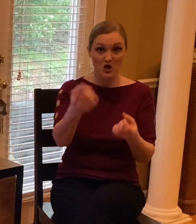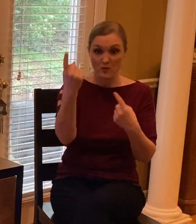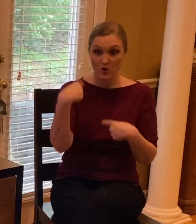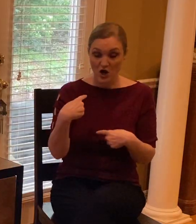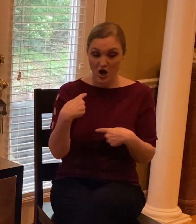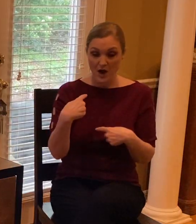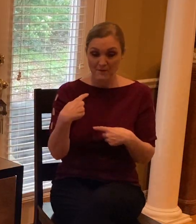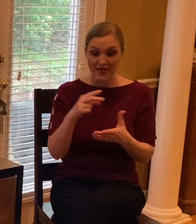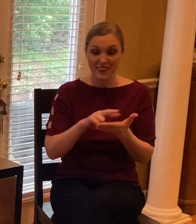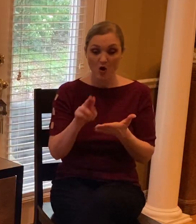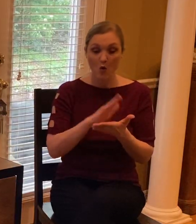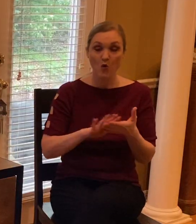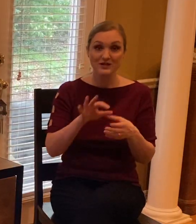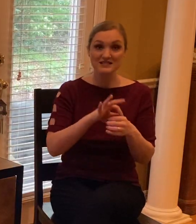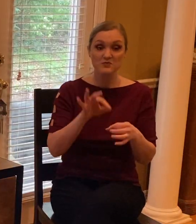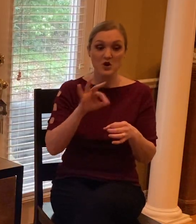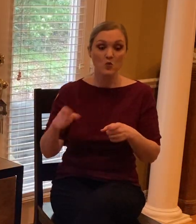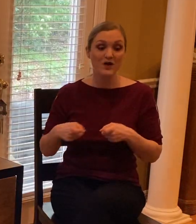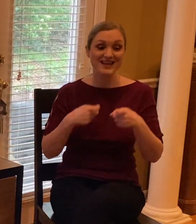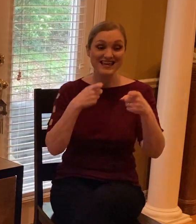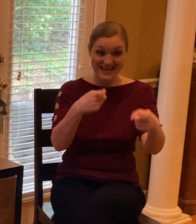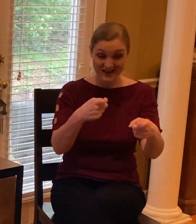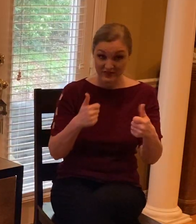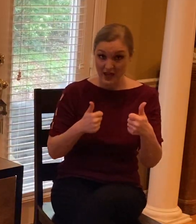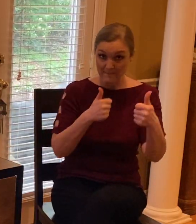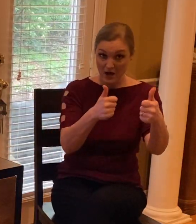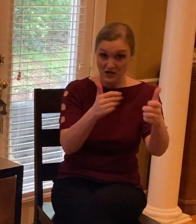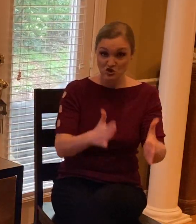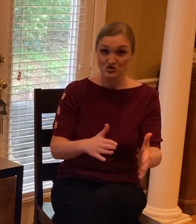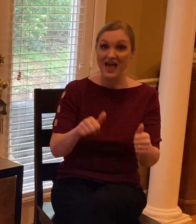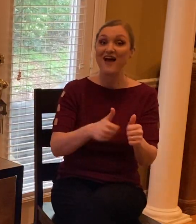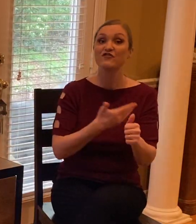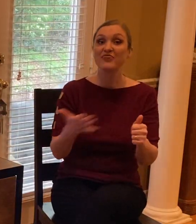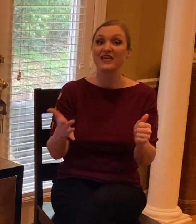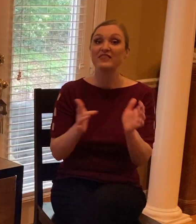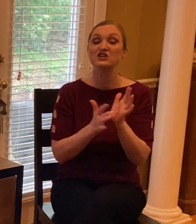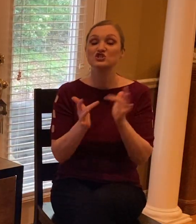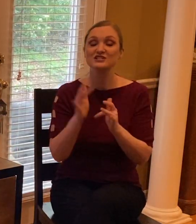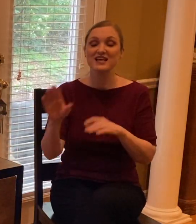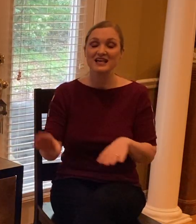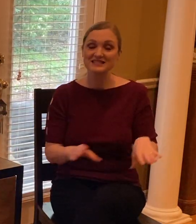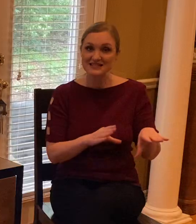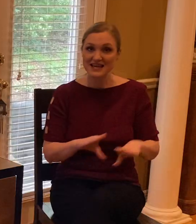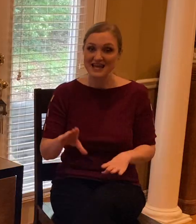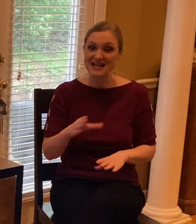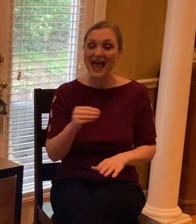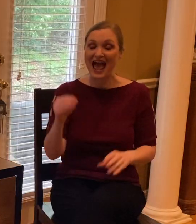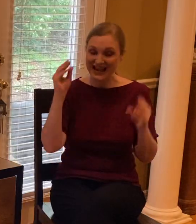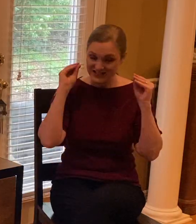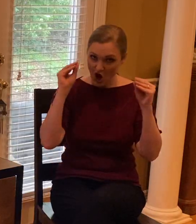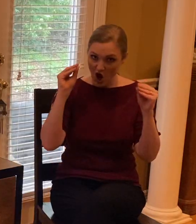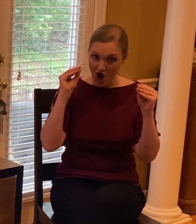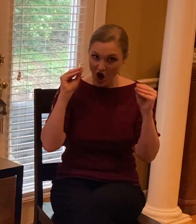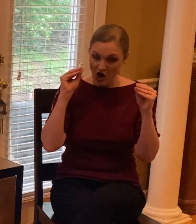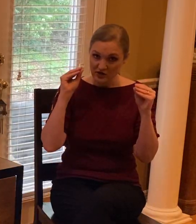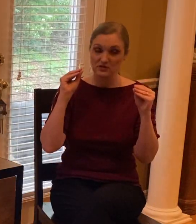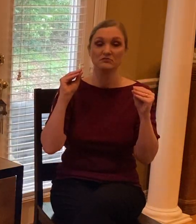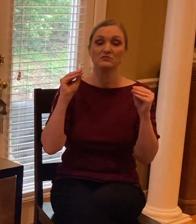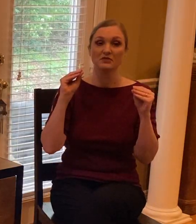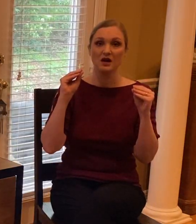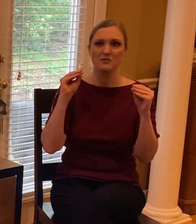Holy Spirit is going to bring to their remembrance everything that Jesus did and everything that he taught. It's an